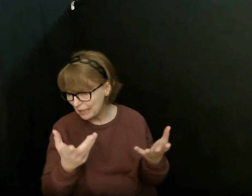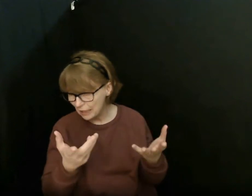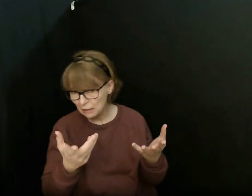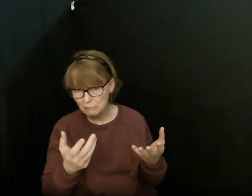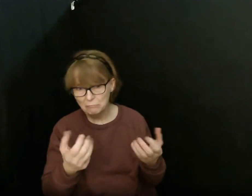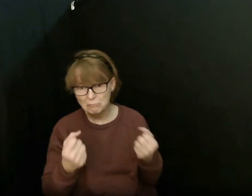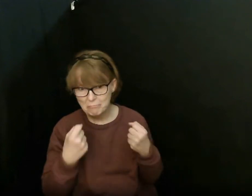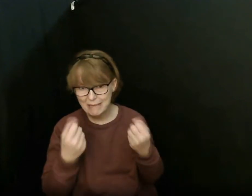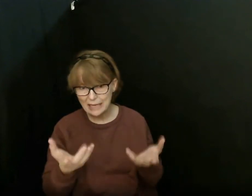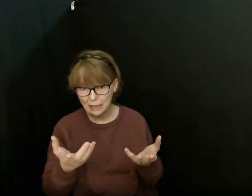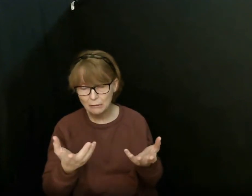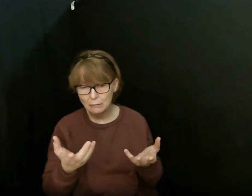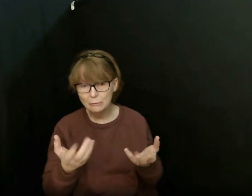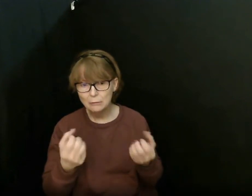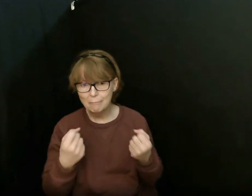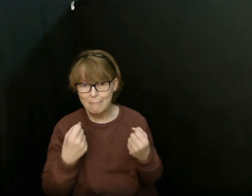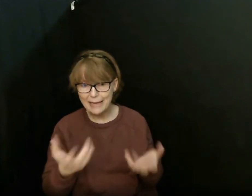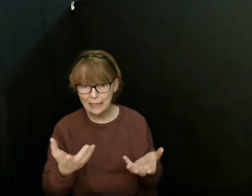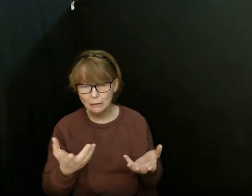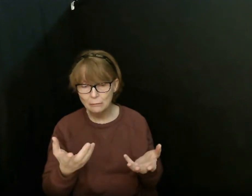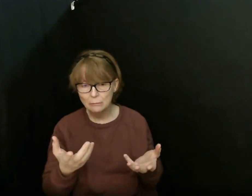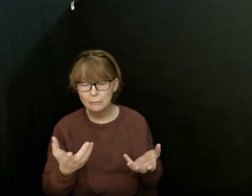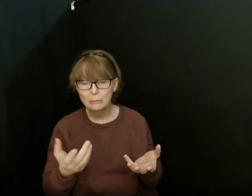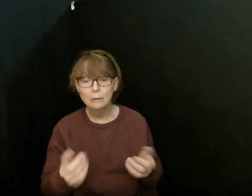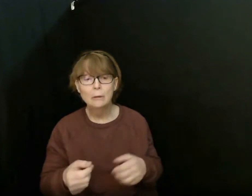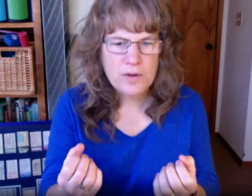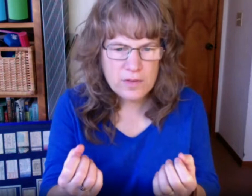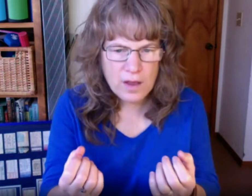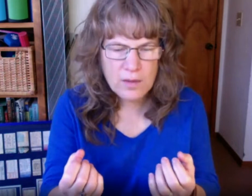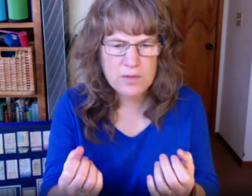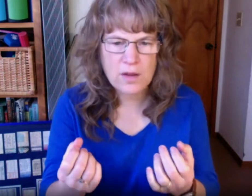Many. Many. Many. Oh, wait, I'm sorry. So I Like was